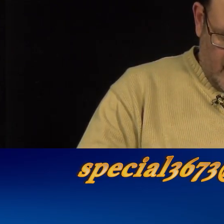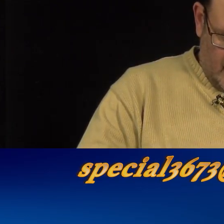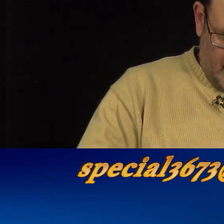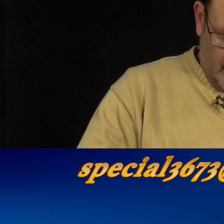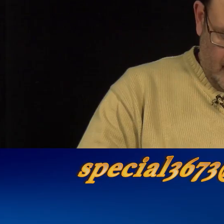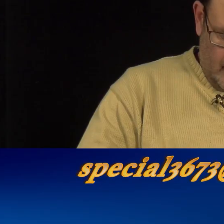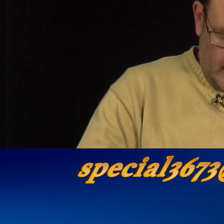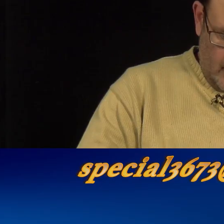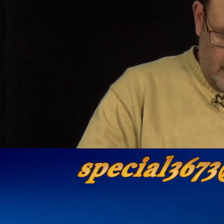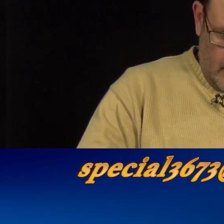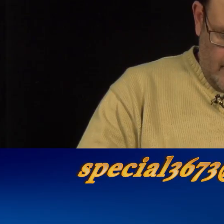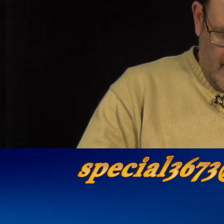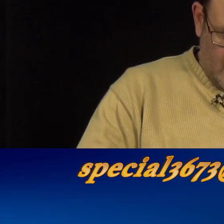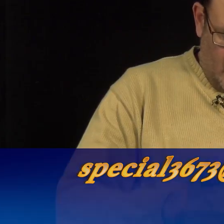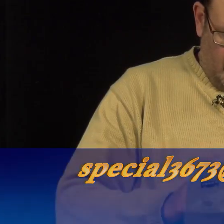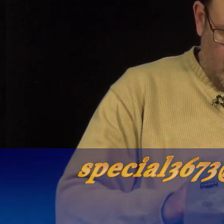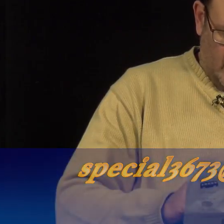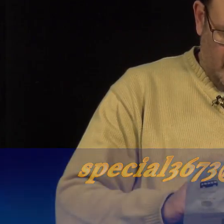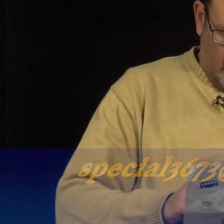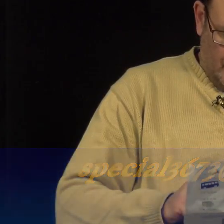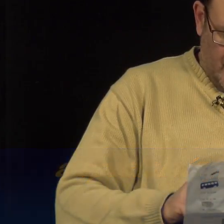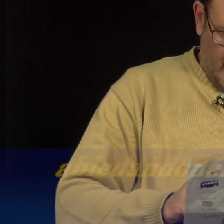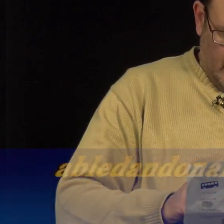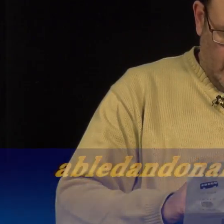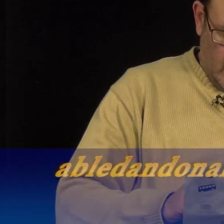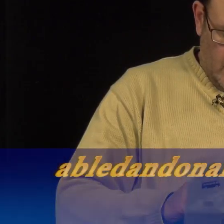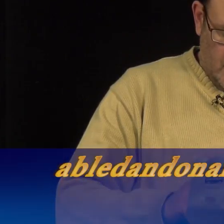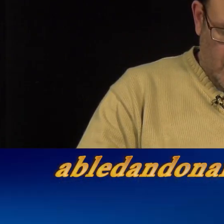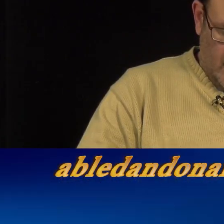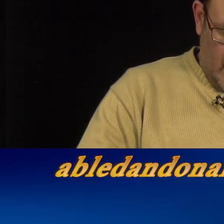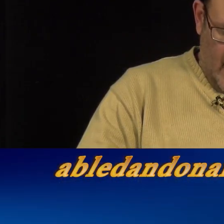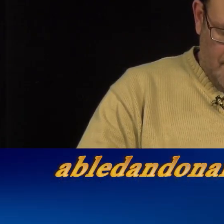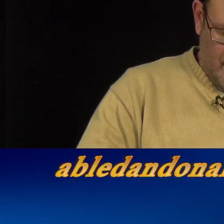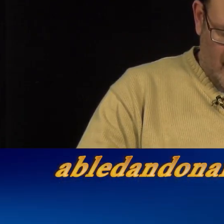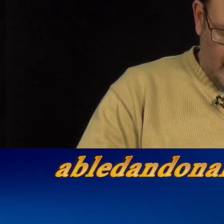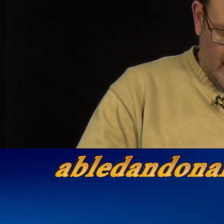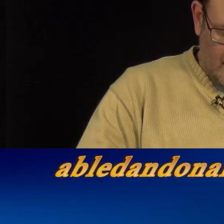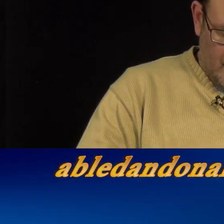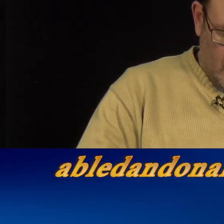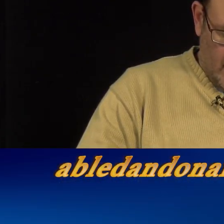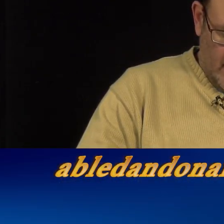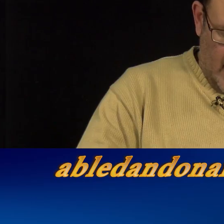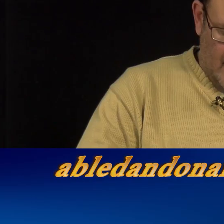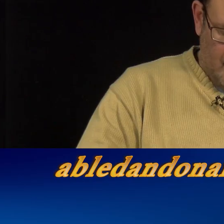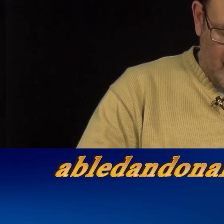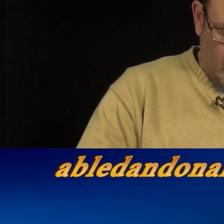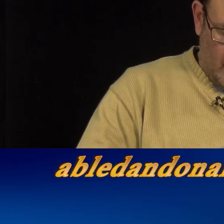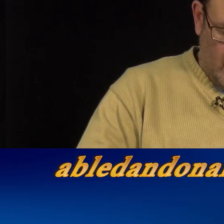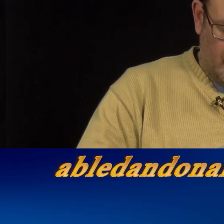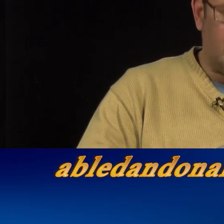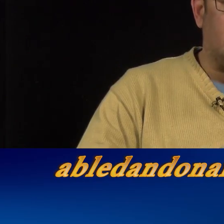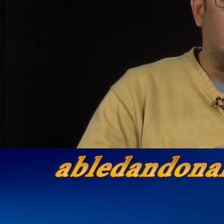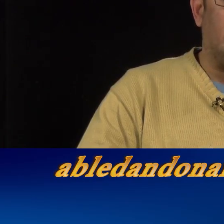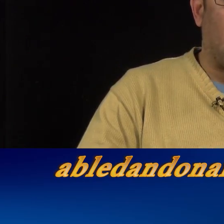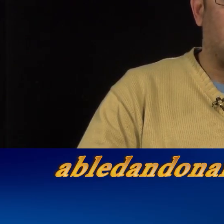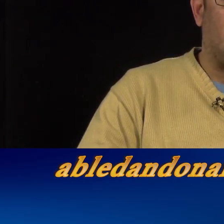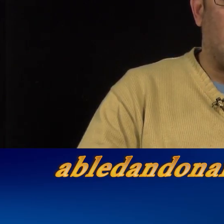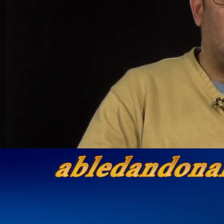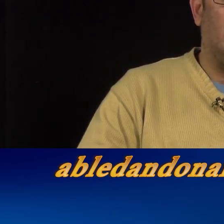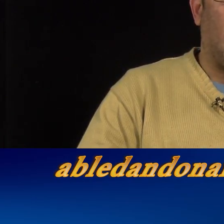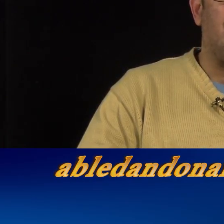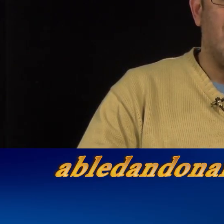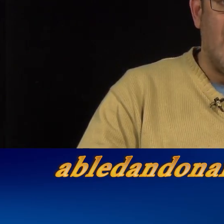We cover Central Vermont. I'm Lauren Seiler. See you next time for part three of Disability Awareness